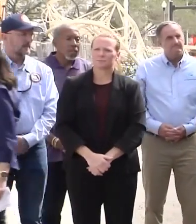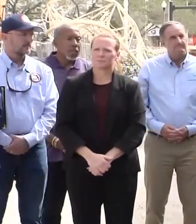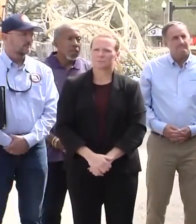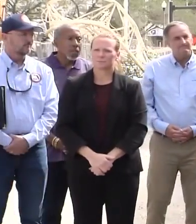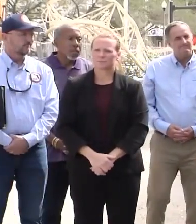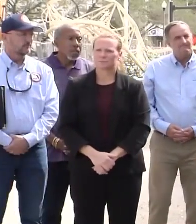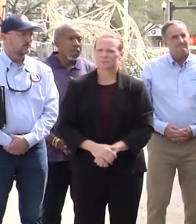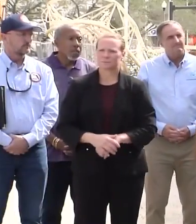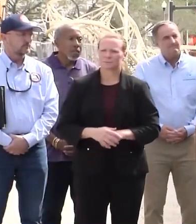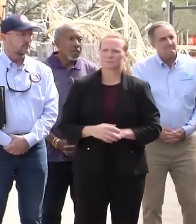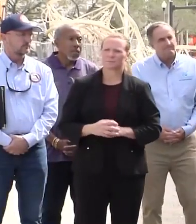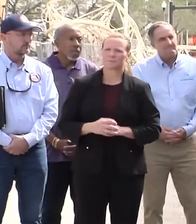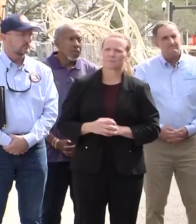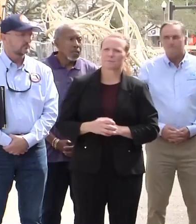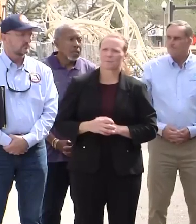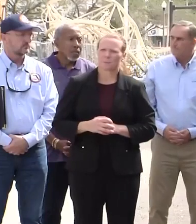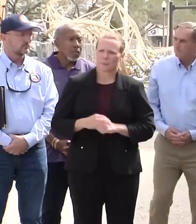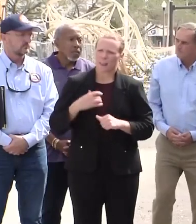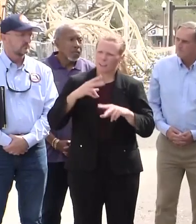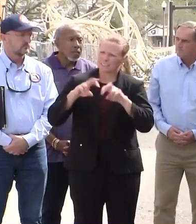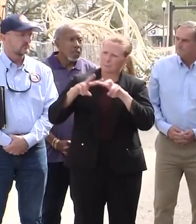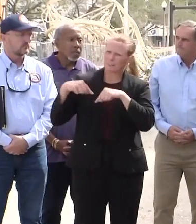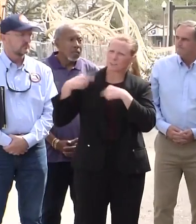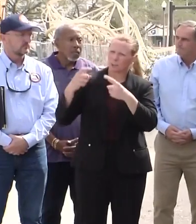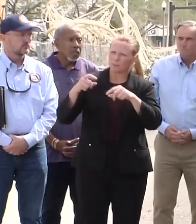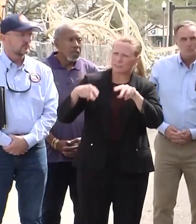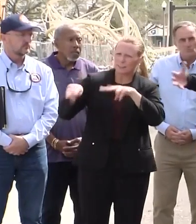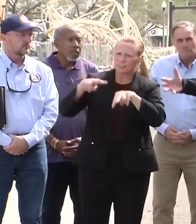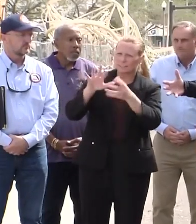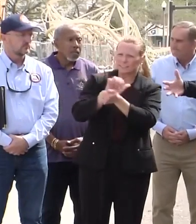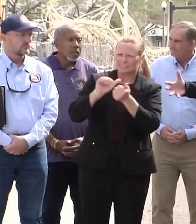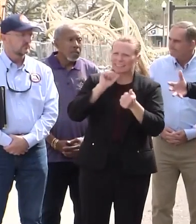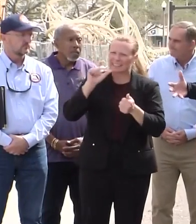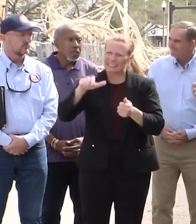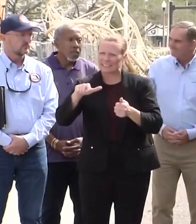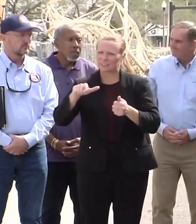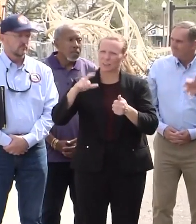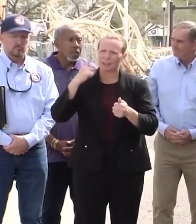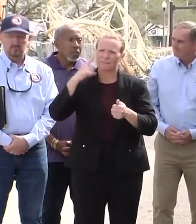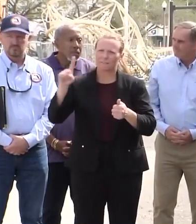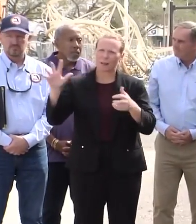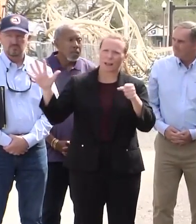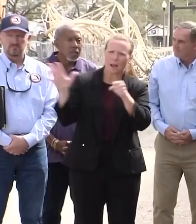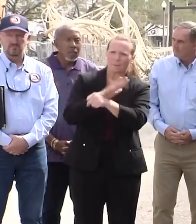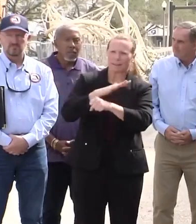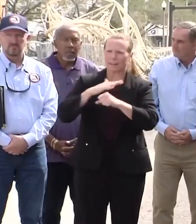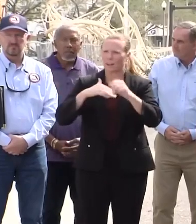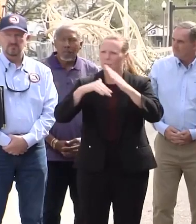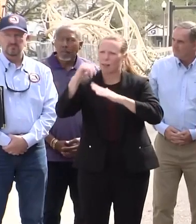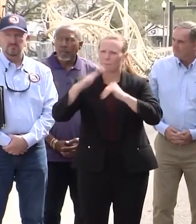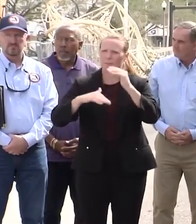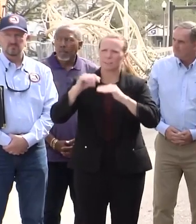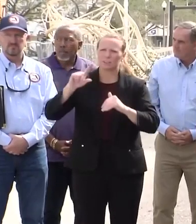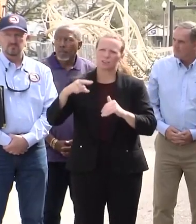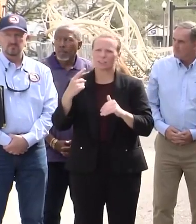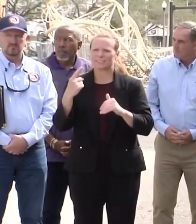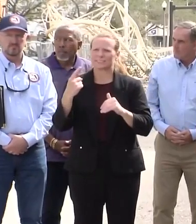And are you, is it your assessment so far that most, that there's not necessarily a need for a complete rebuild, that's mostly just reconnects?